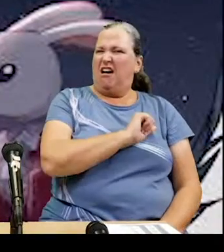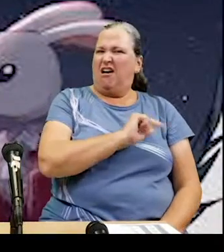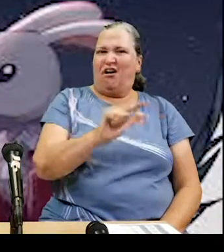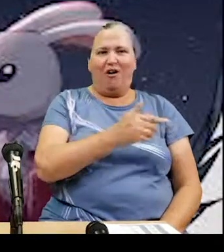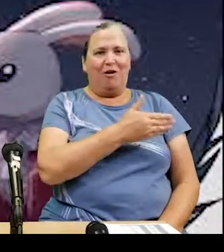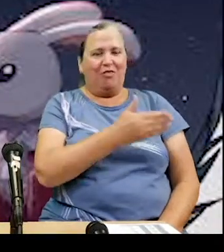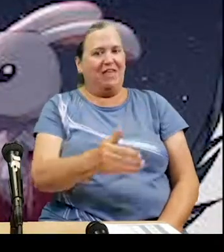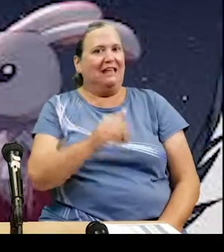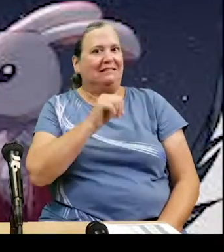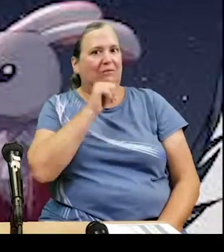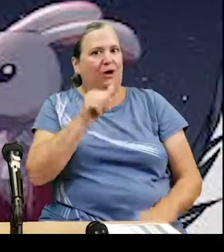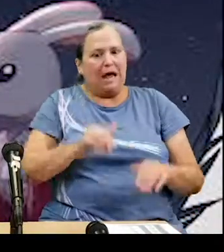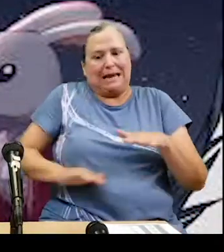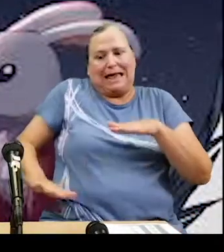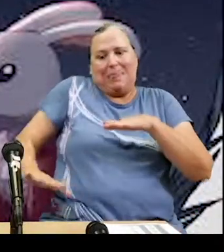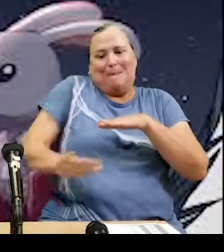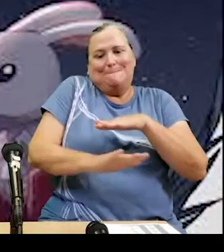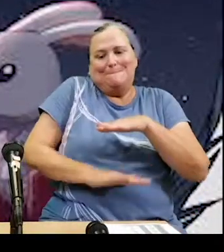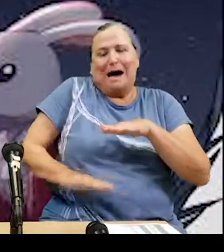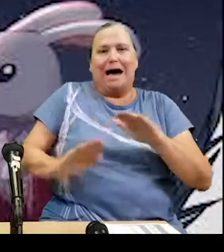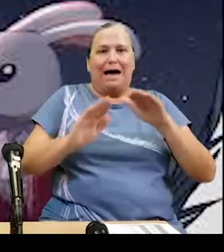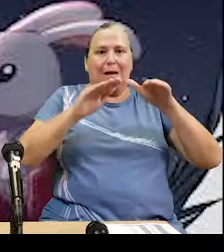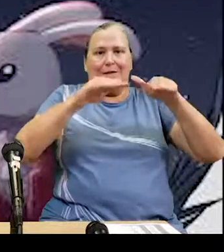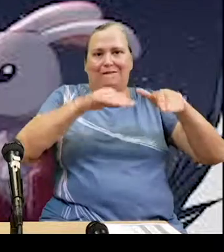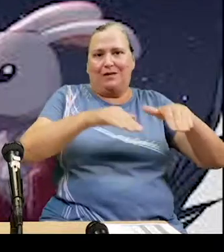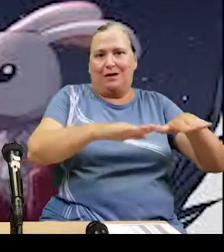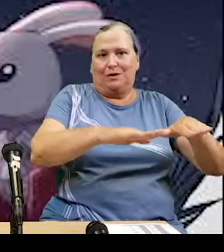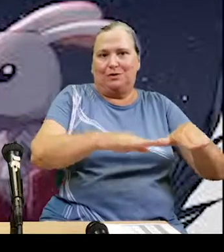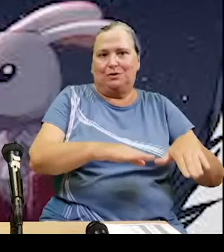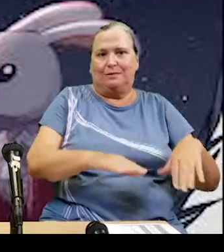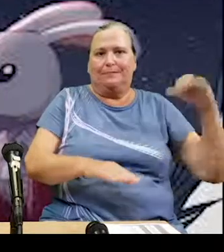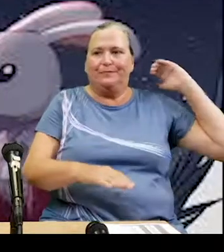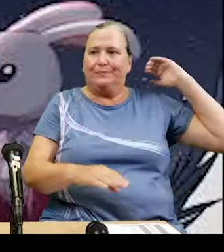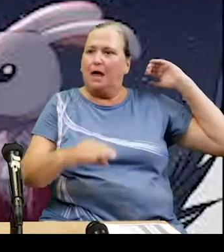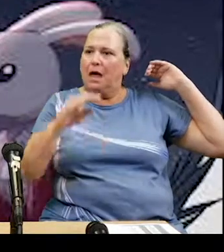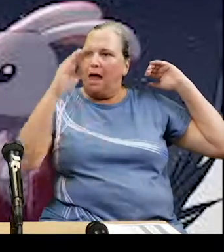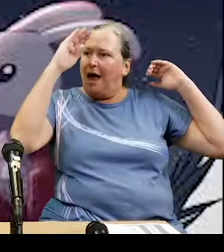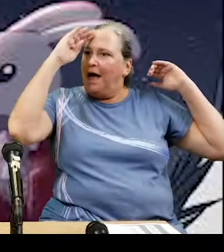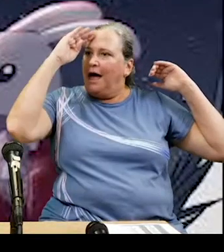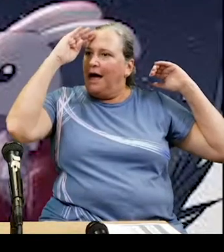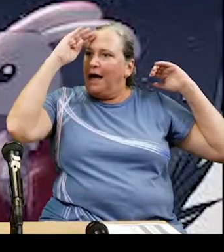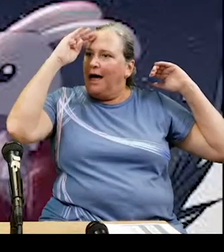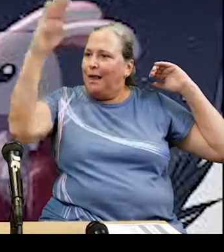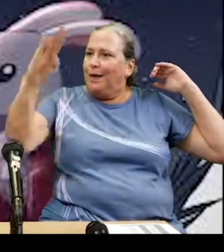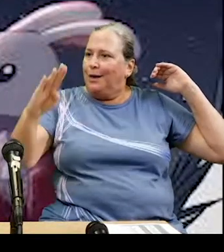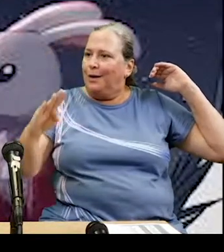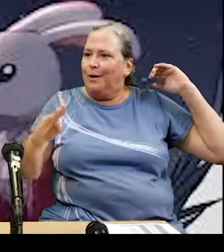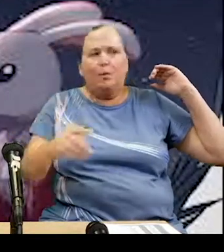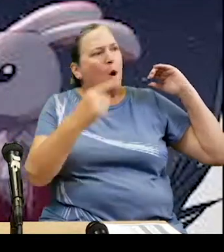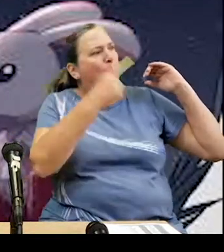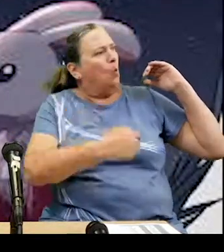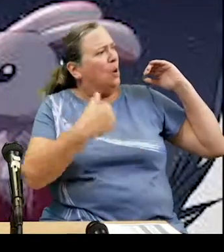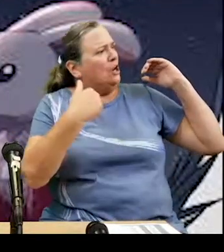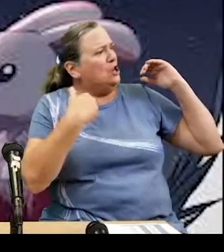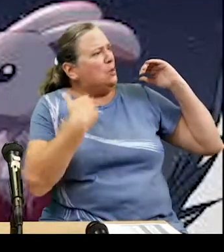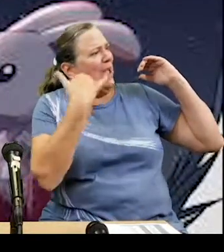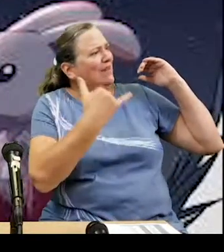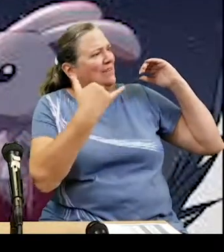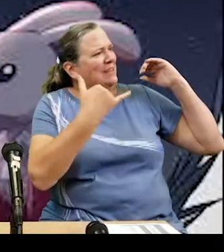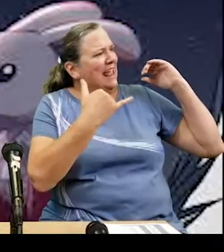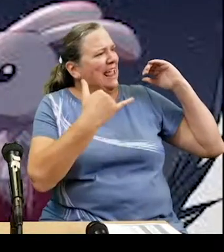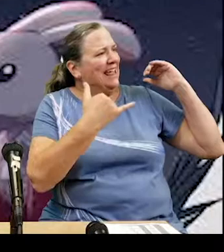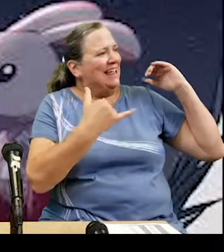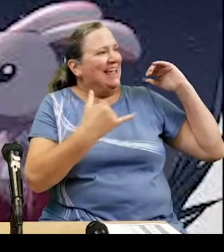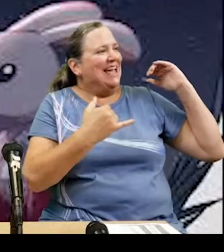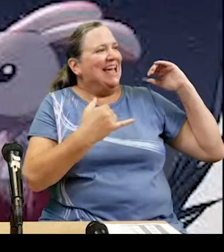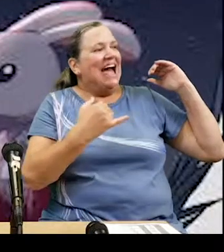"Hello, Lawrence," called a woman from the front of a shop. "What have you got?" "Fresh catch," said the fisherman. "Fresh rabbit from the sea." He lifted his cap to the lady